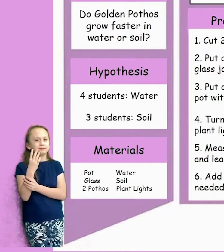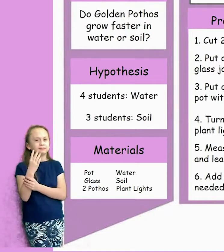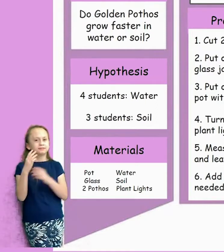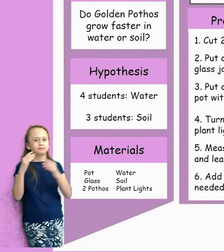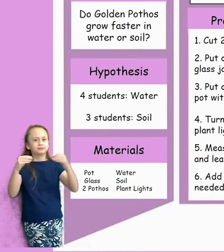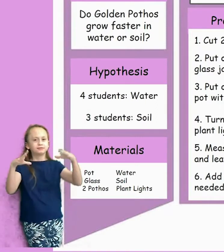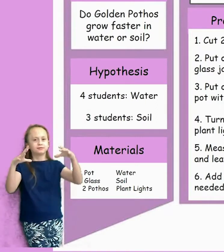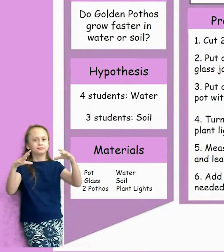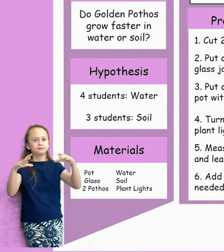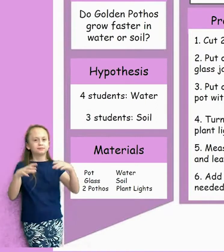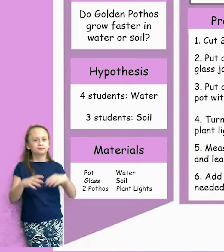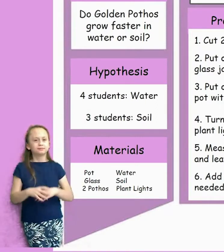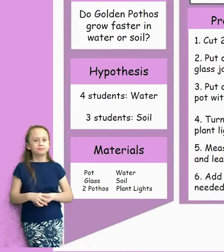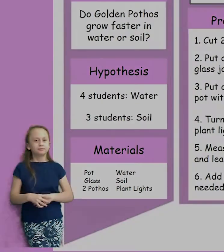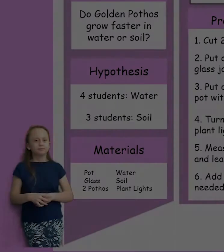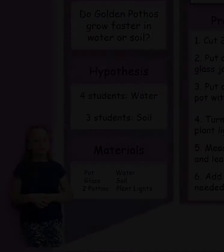and plant lights.